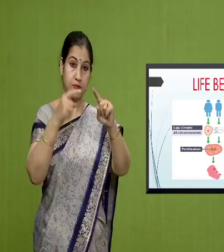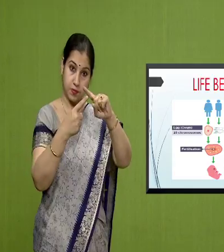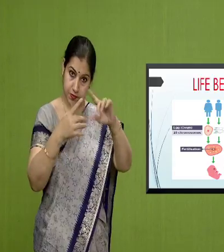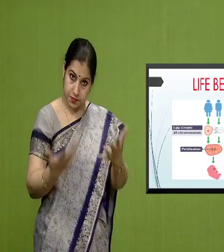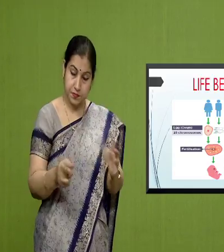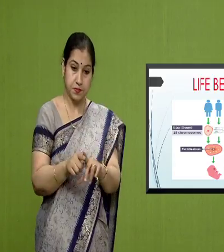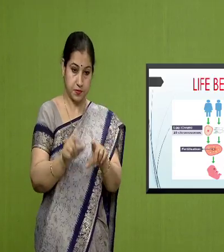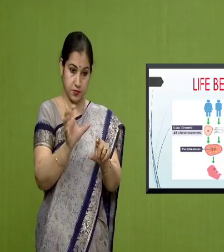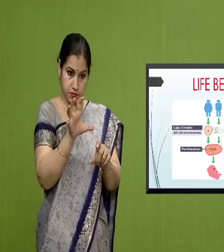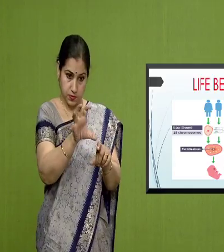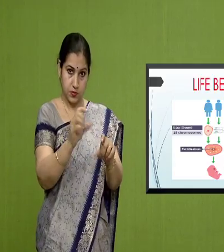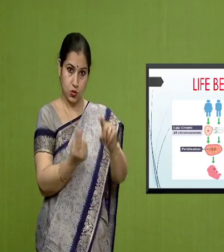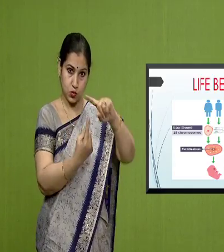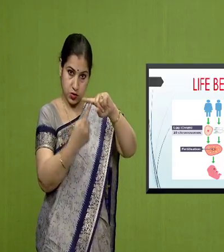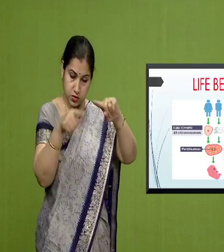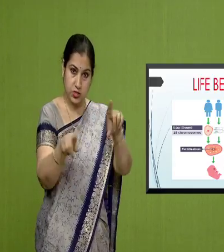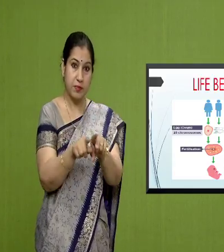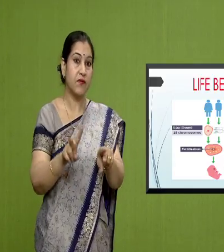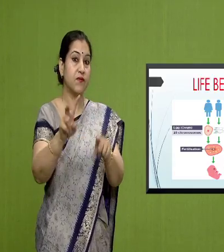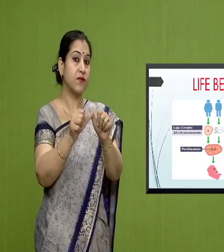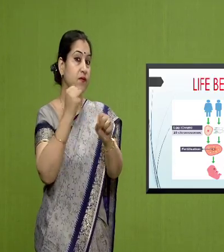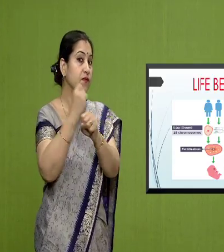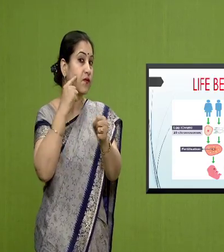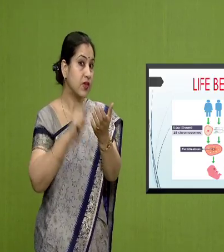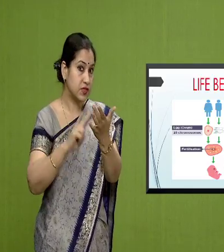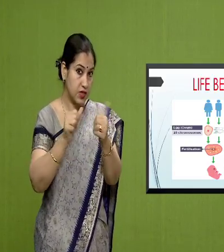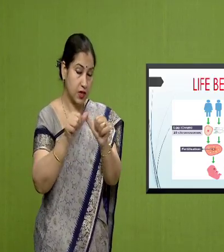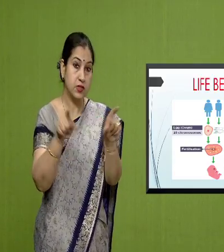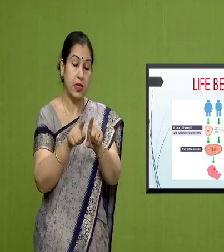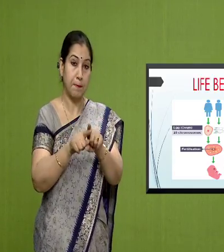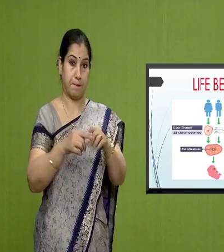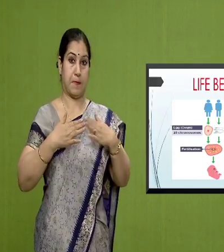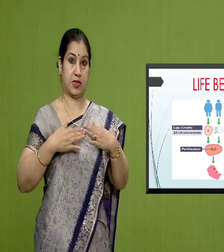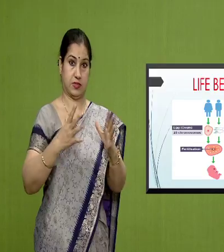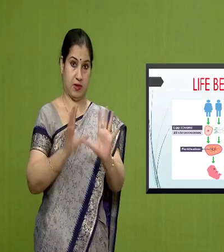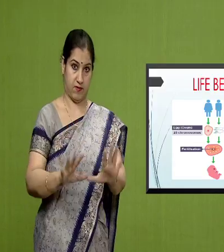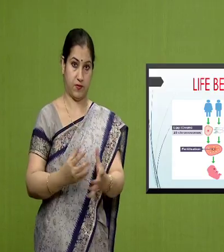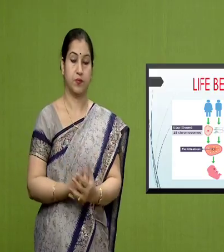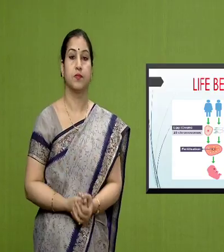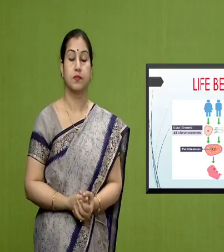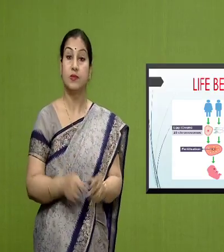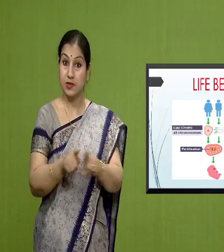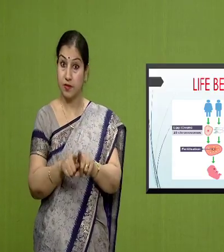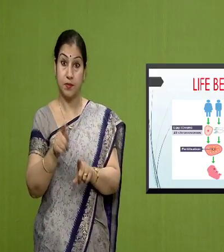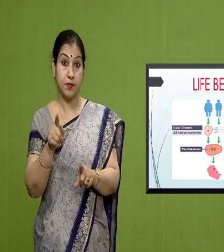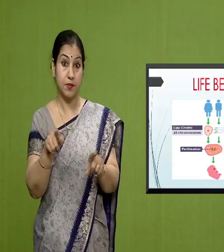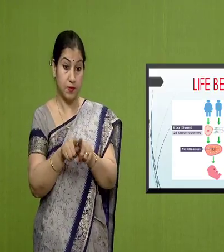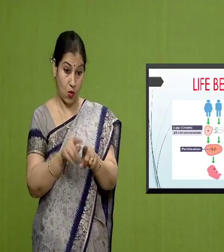uterus, vagina, and breast. And the ovary